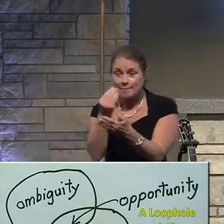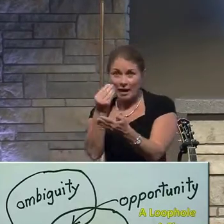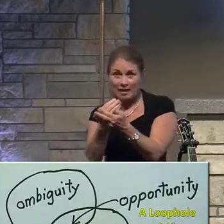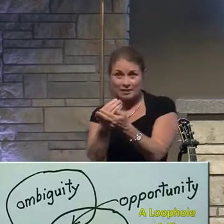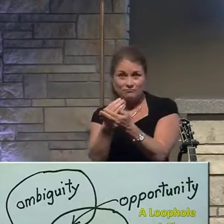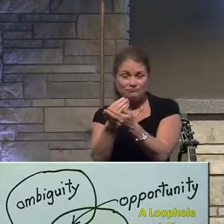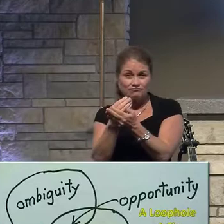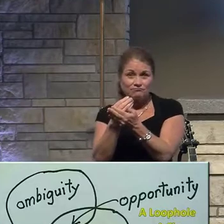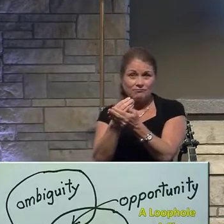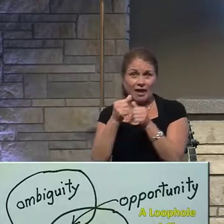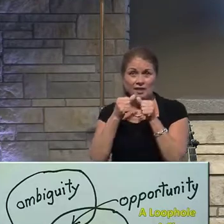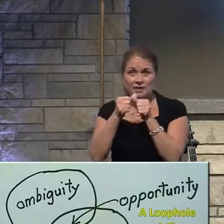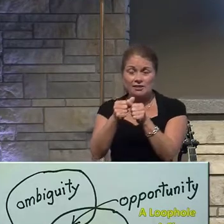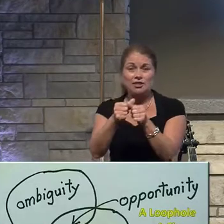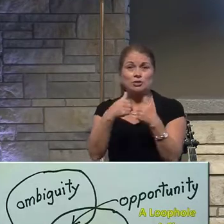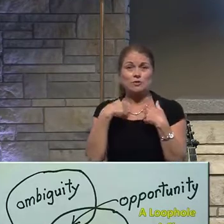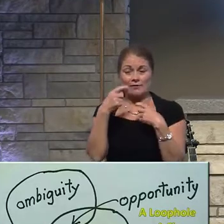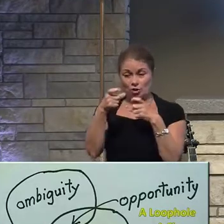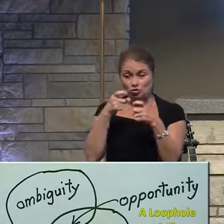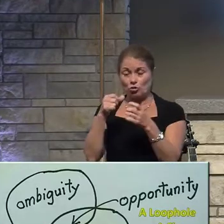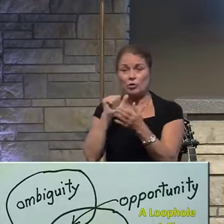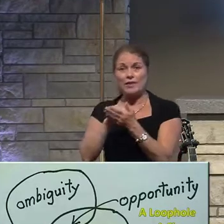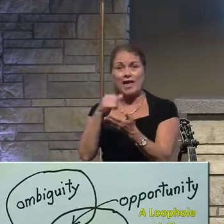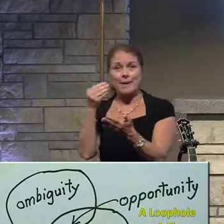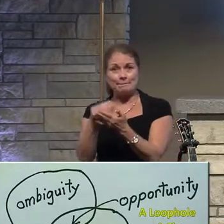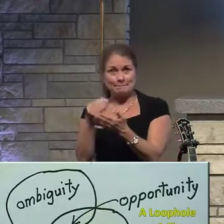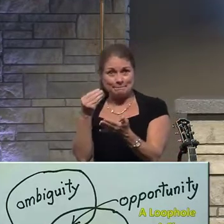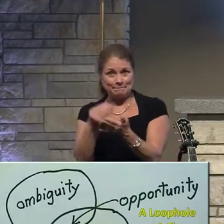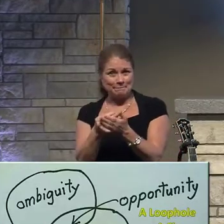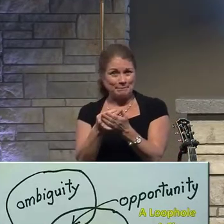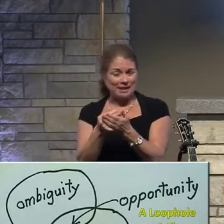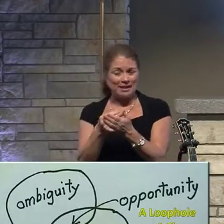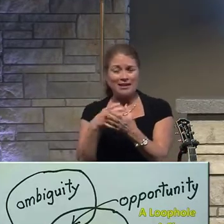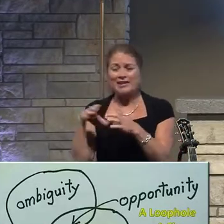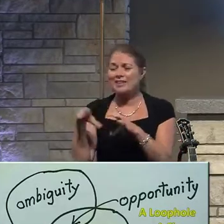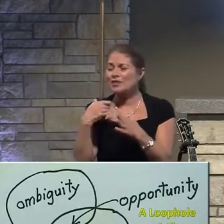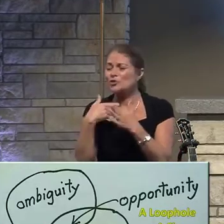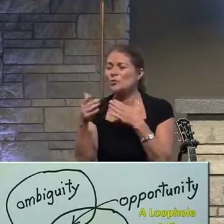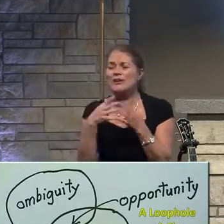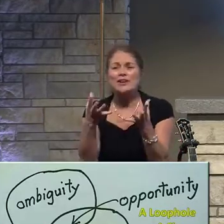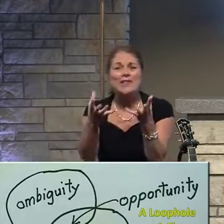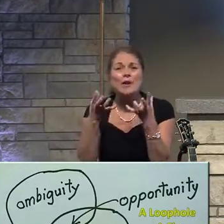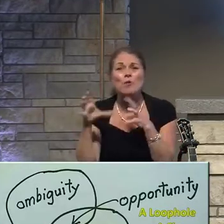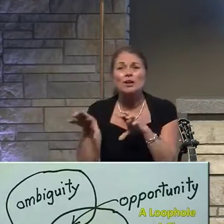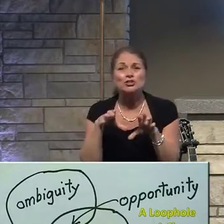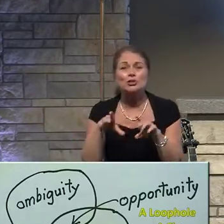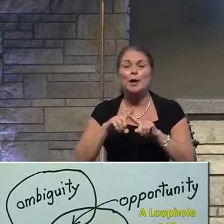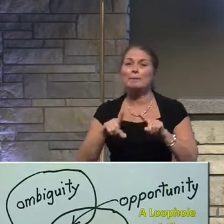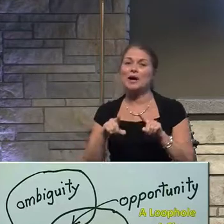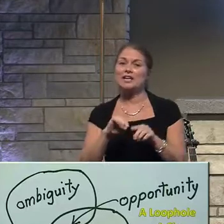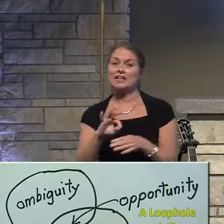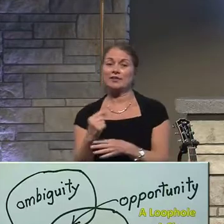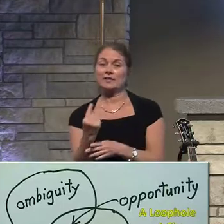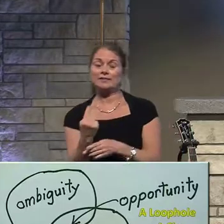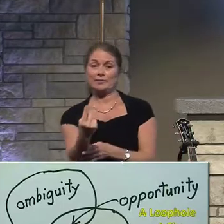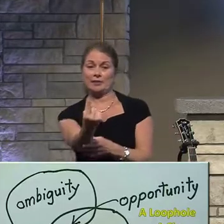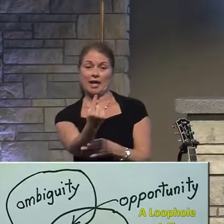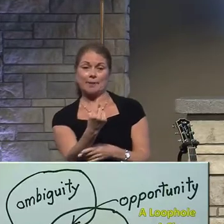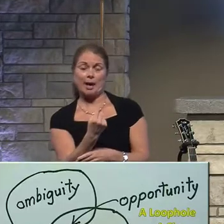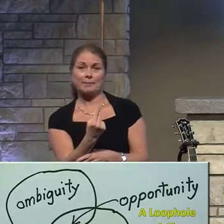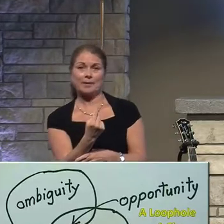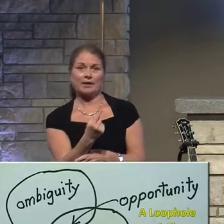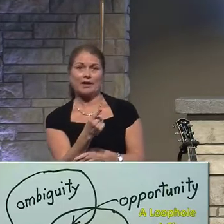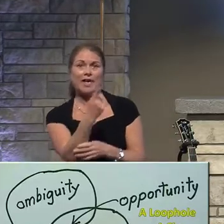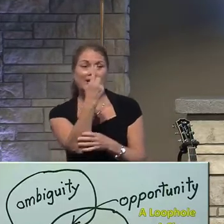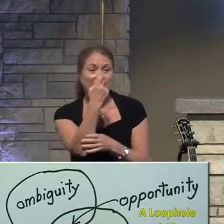They would continue to have control of that money. They could do with it whatever they wanted to do. But when someone came up to them and asked for